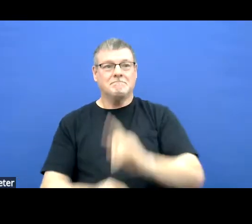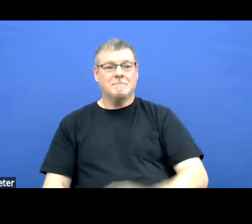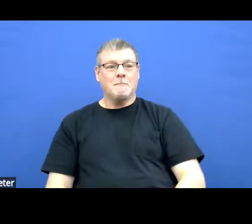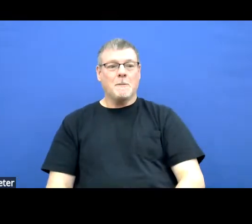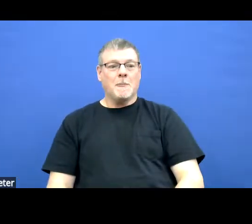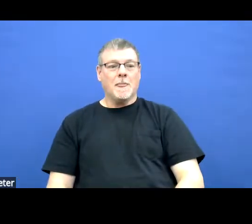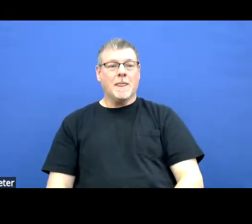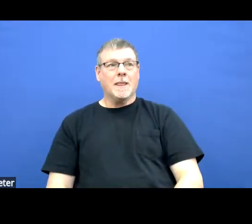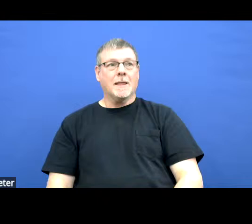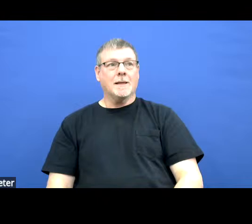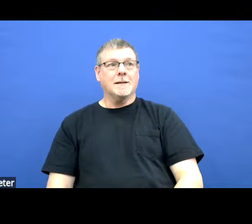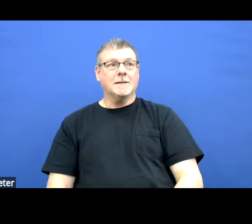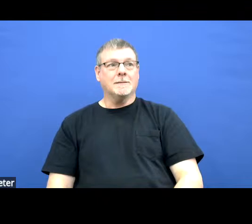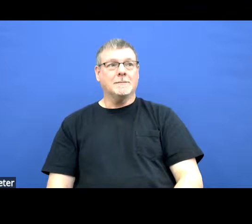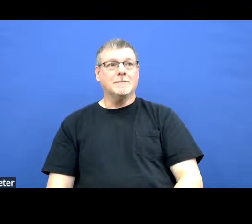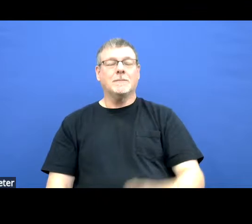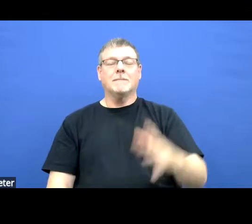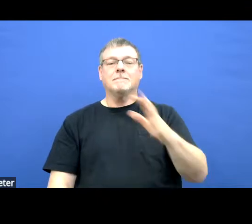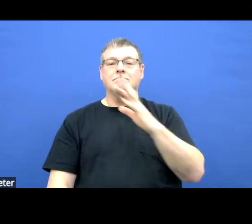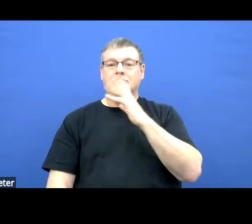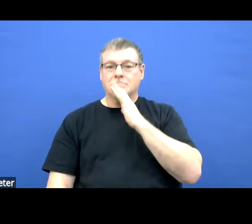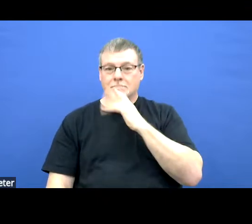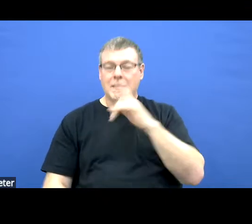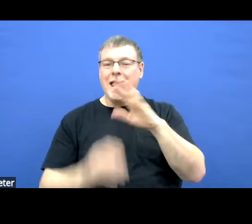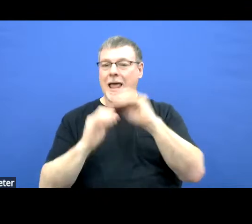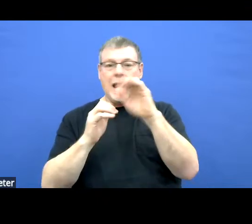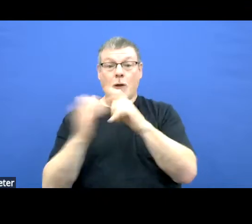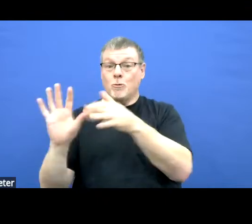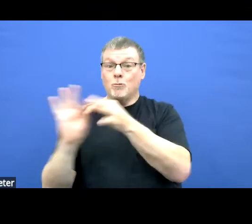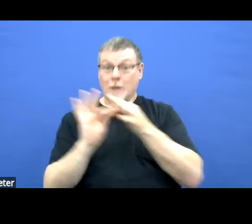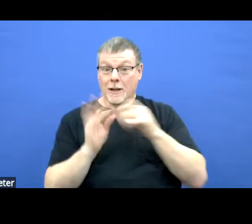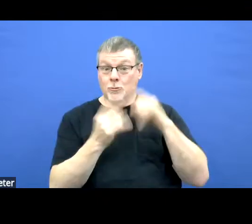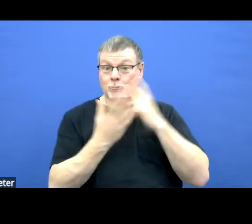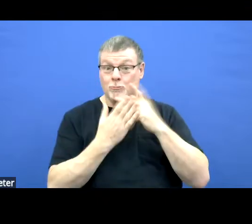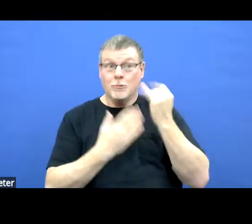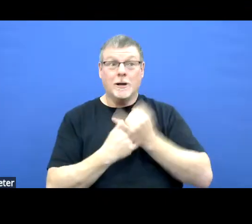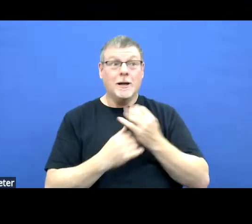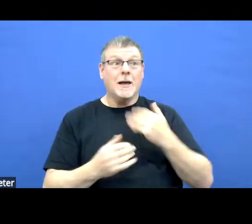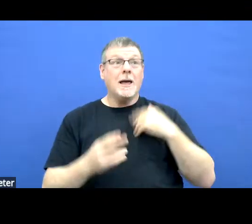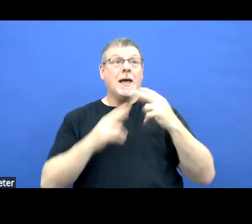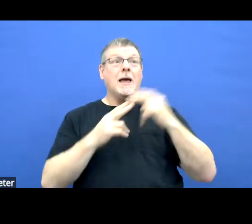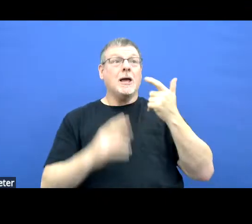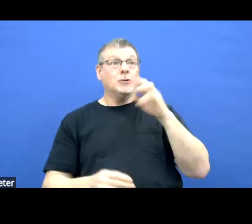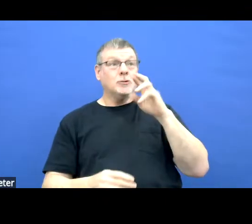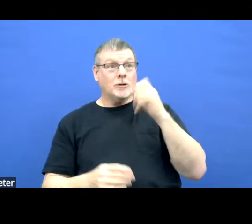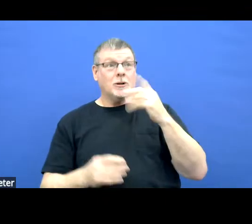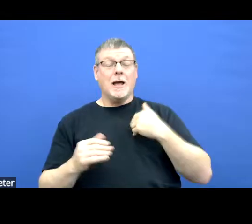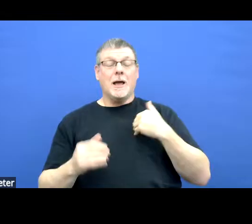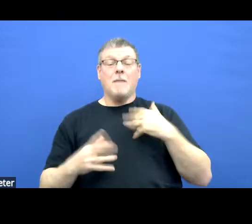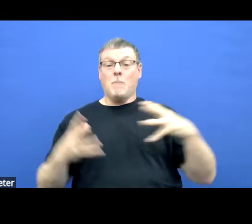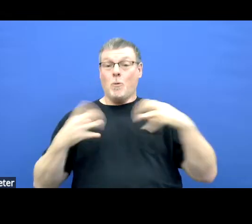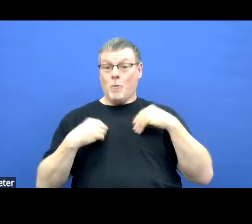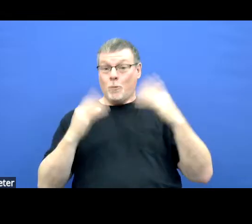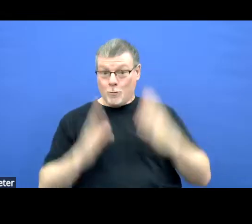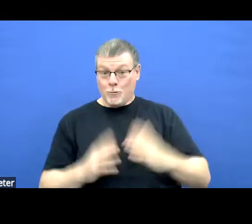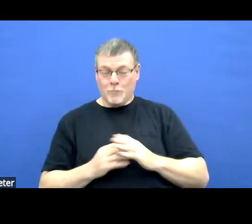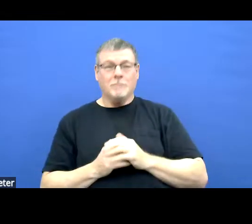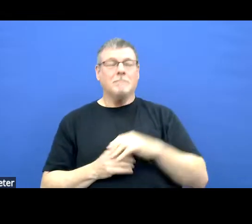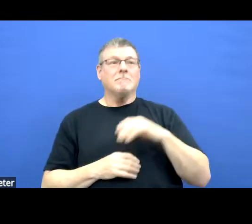perfect. And say who you are and how you're related to the project. My name is George Love. I'm the owner of Rock Barbecue